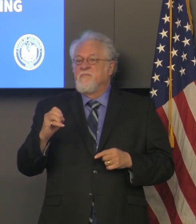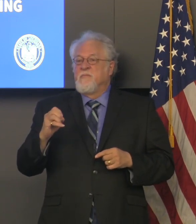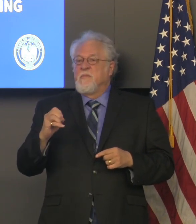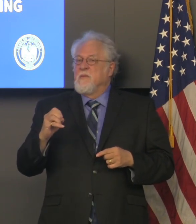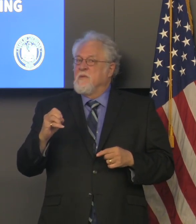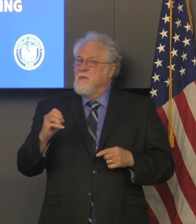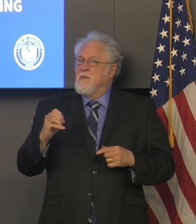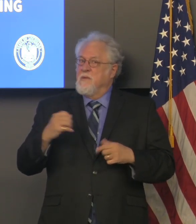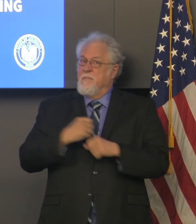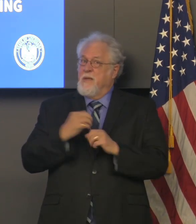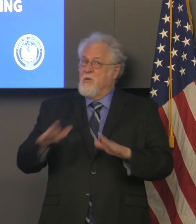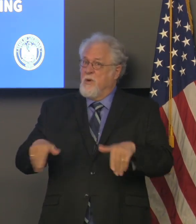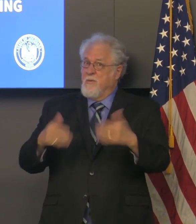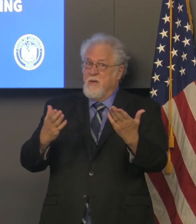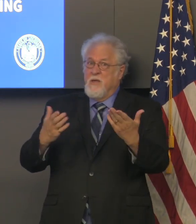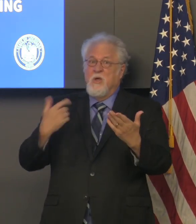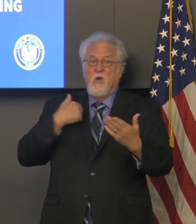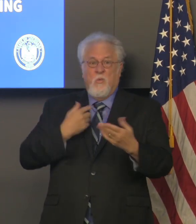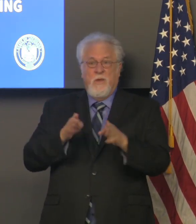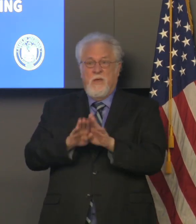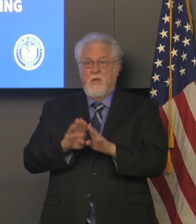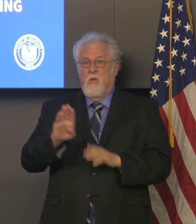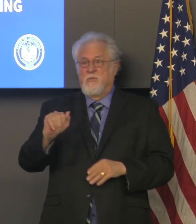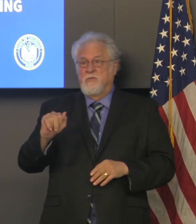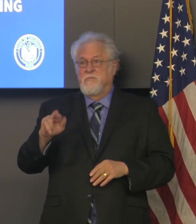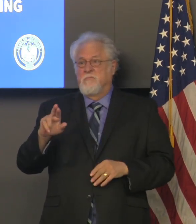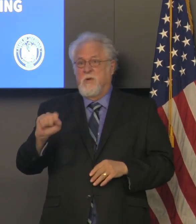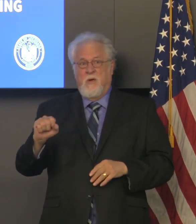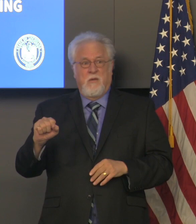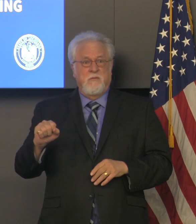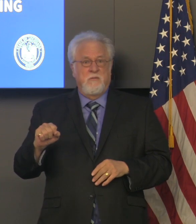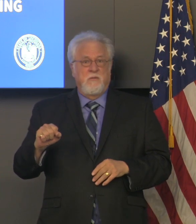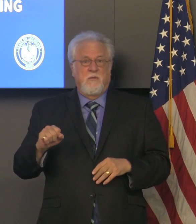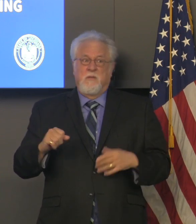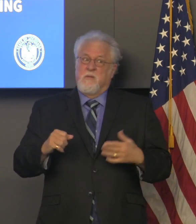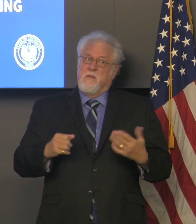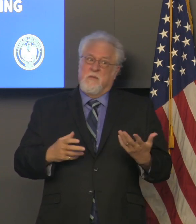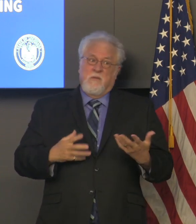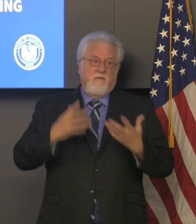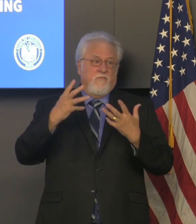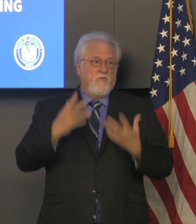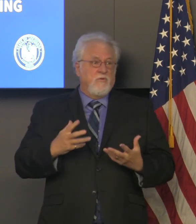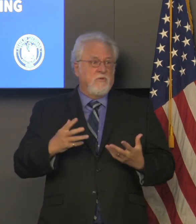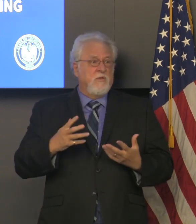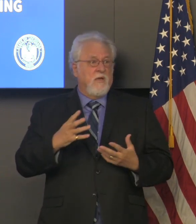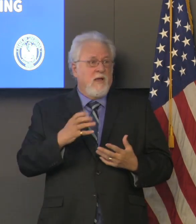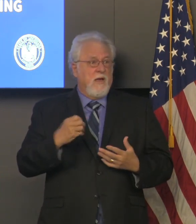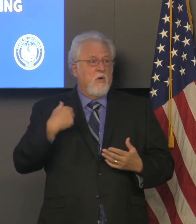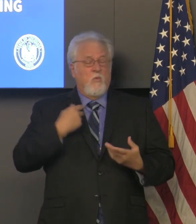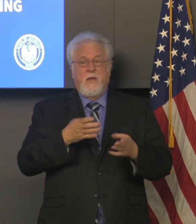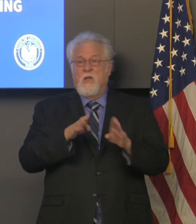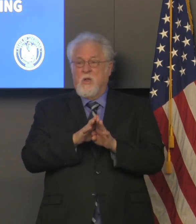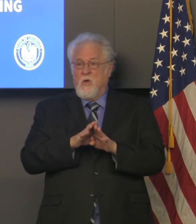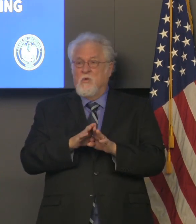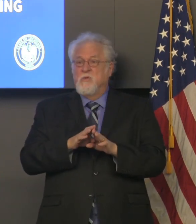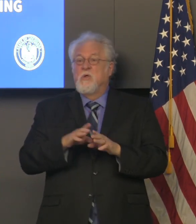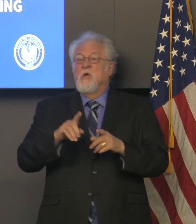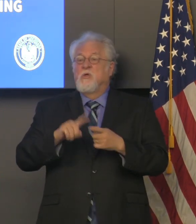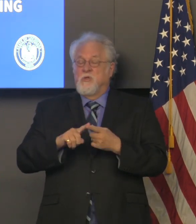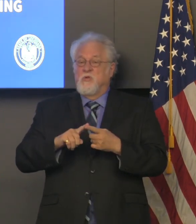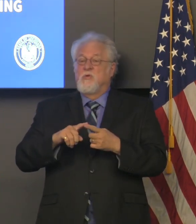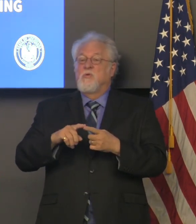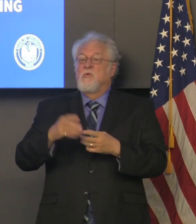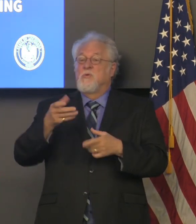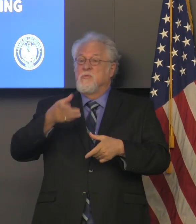made a recommendation that we close bars, and it's unfortunate. And we closed them to on-premises